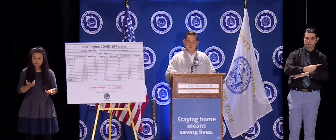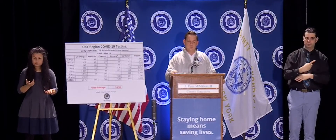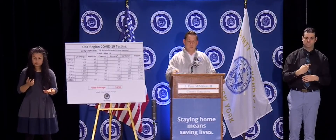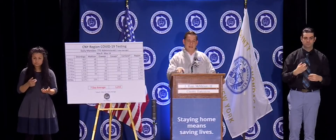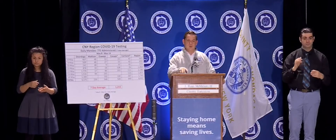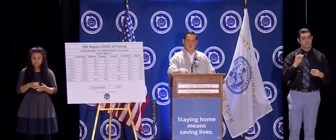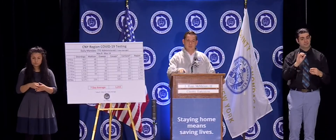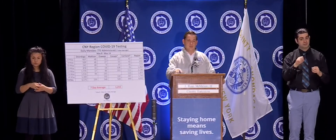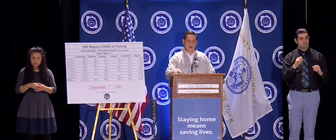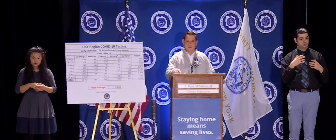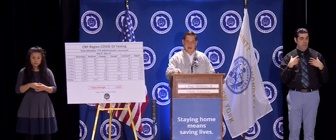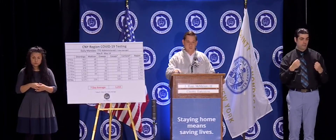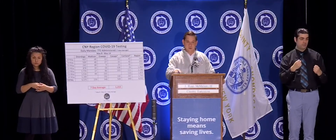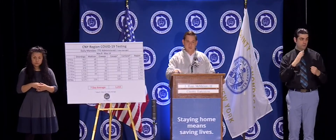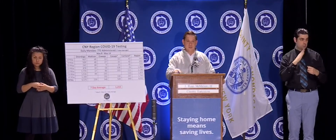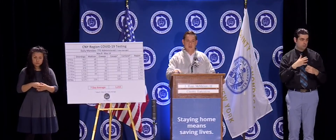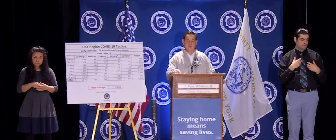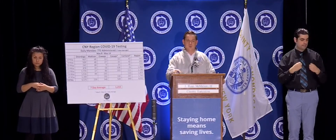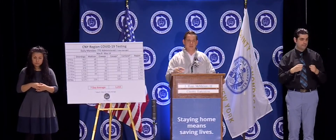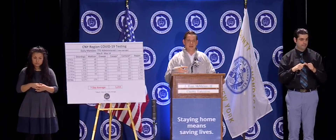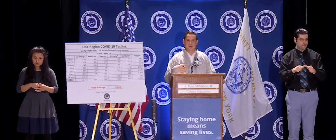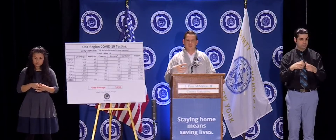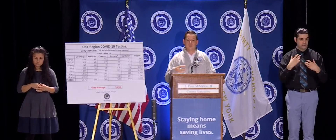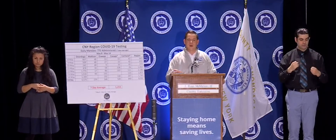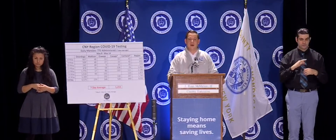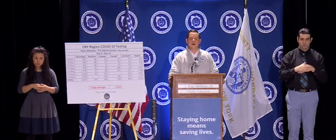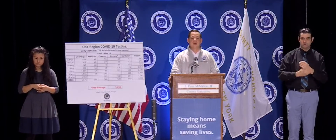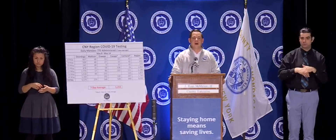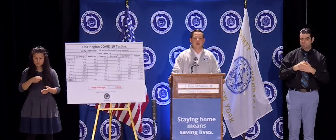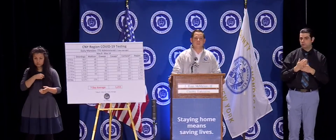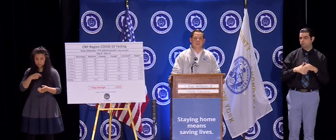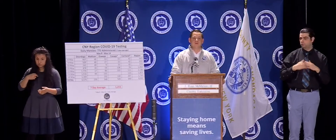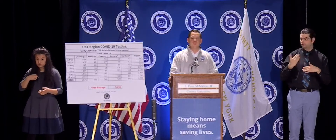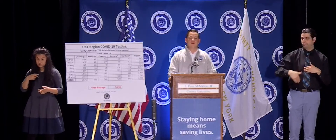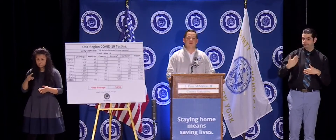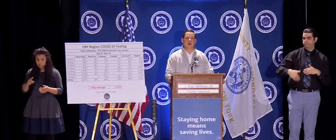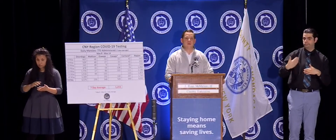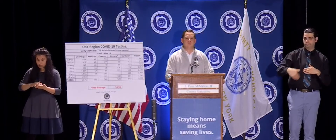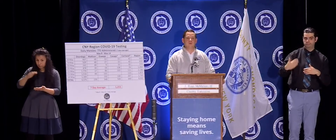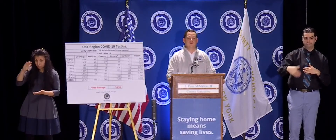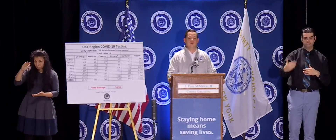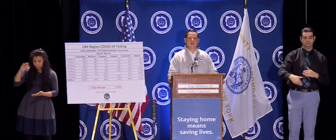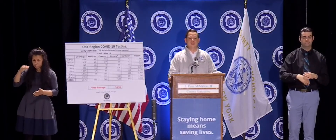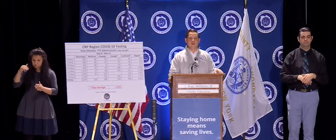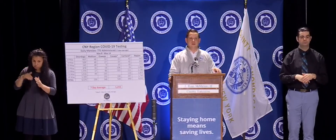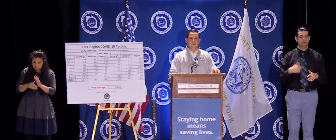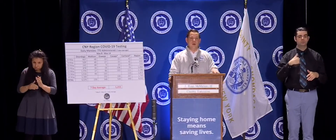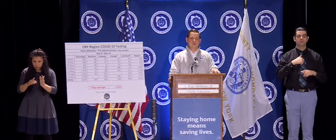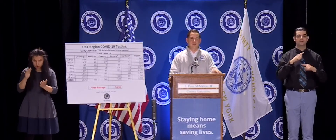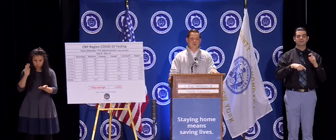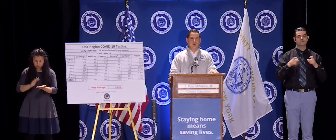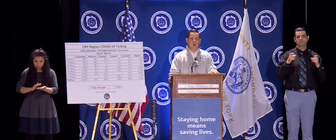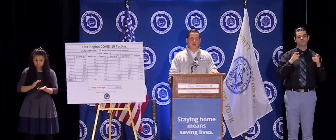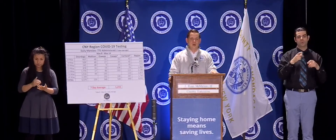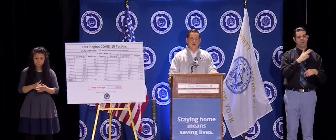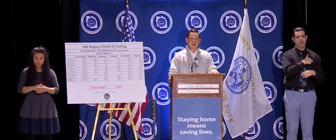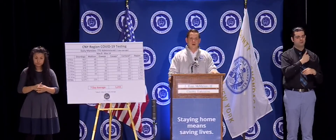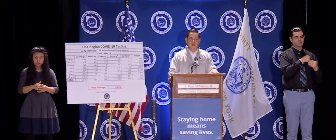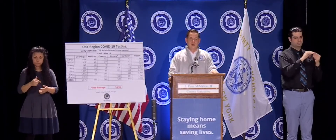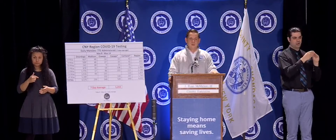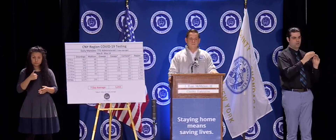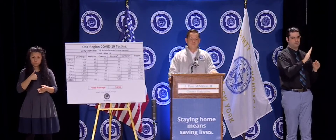that's what's going to drive the hospitalization numbers. We can't control that. I feel for my friends in Western New